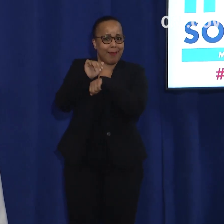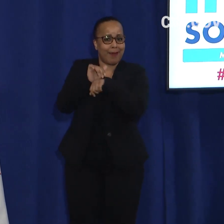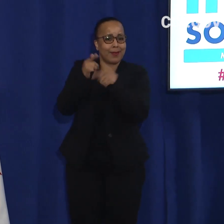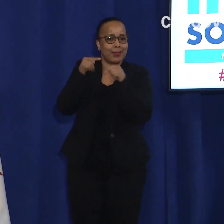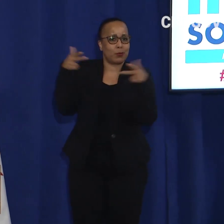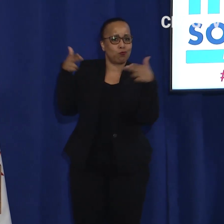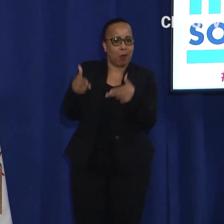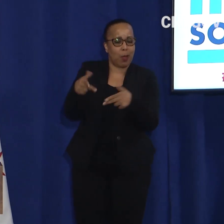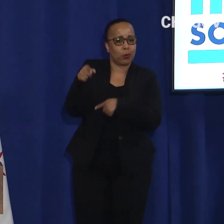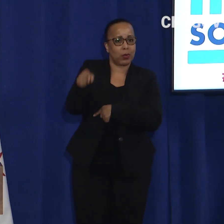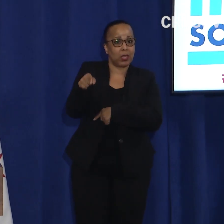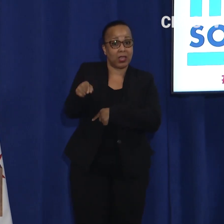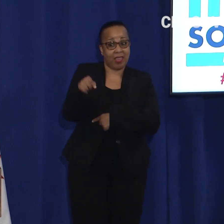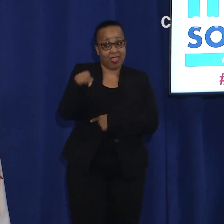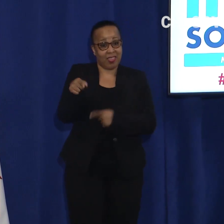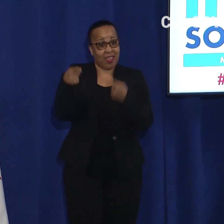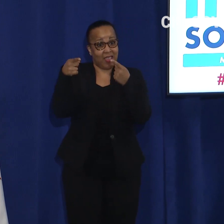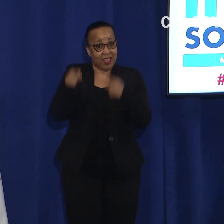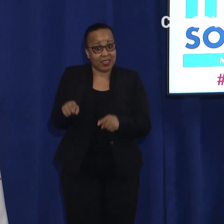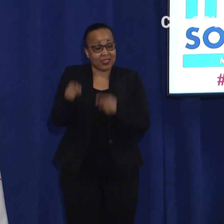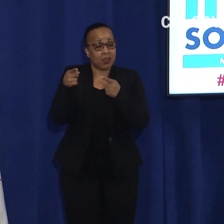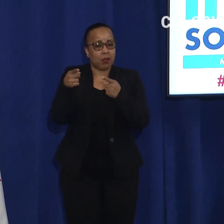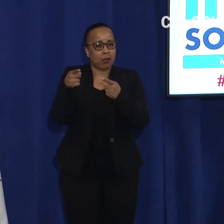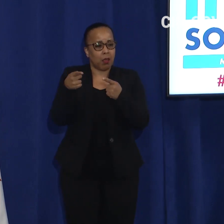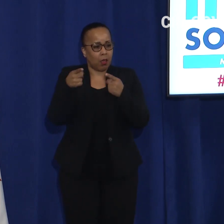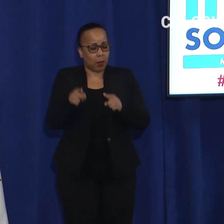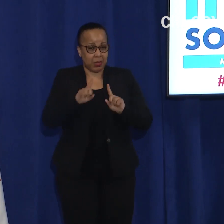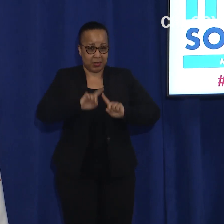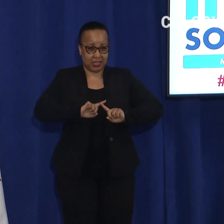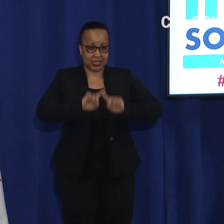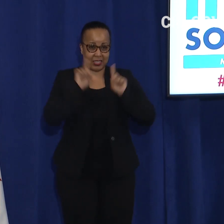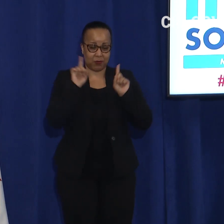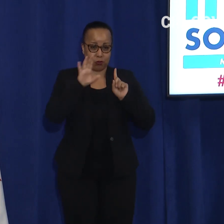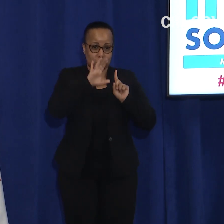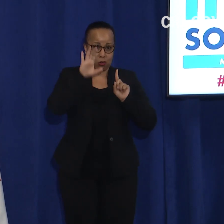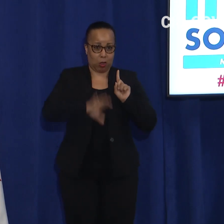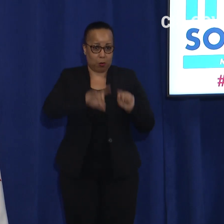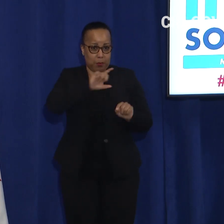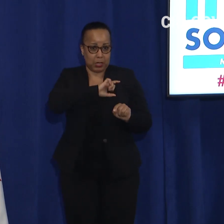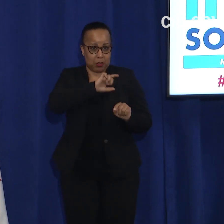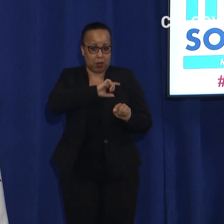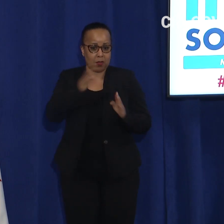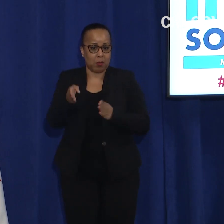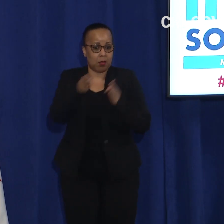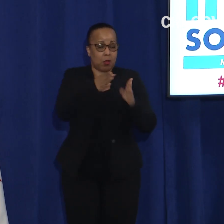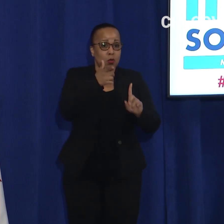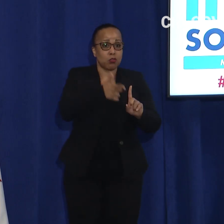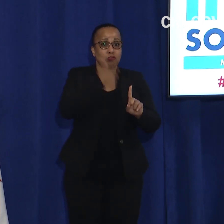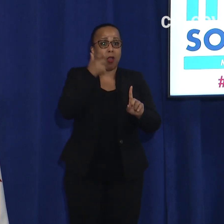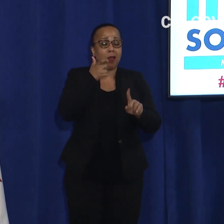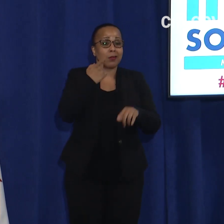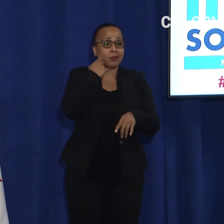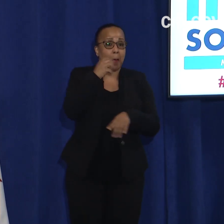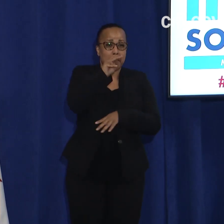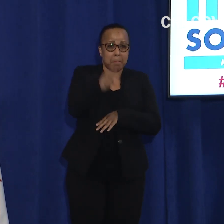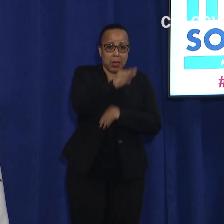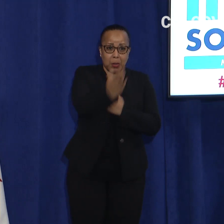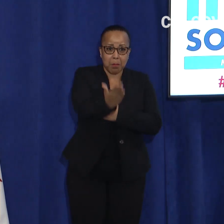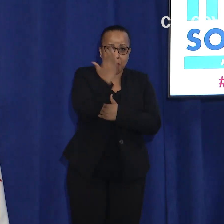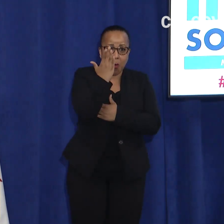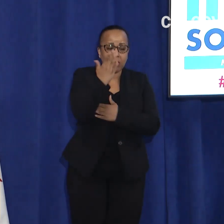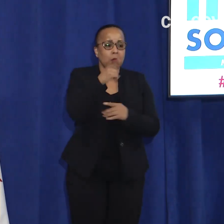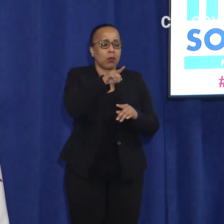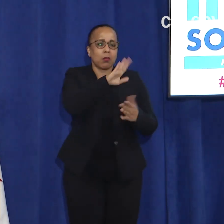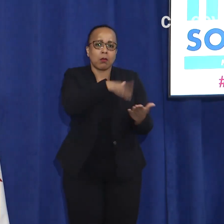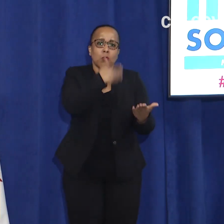robbery. This incident comes on the heels of a different Chicago police officer that was shot in the line of duty early Monday morning,